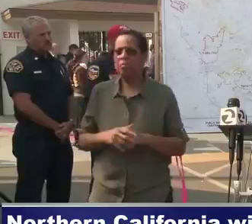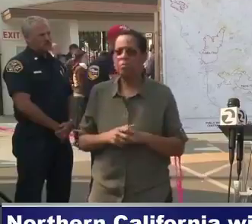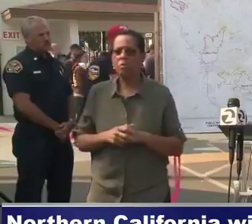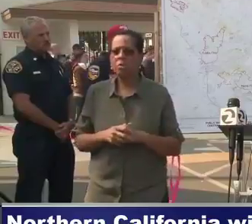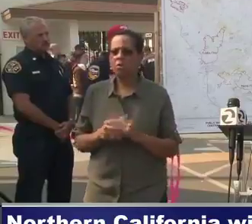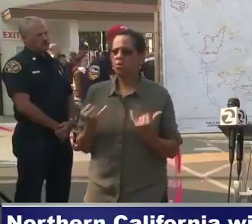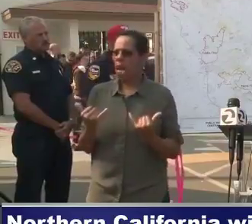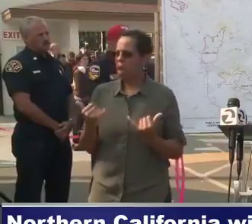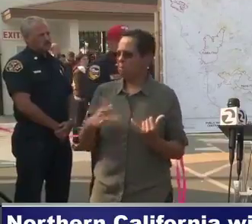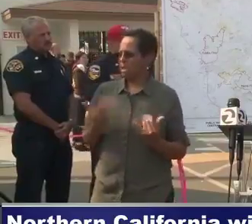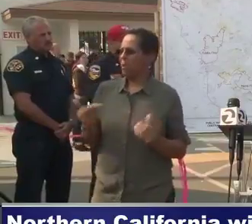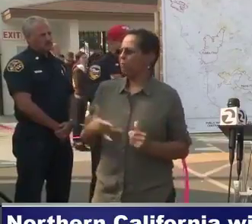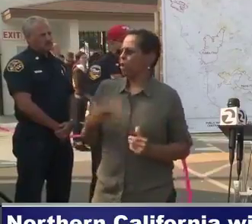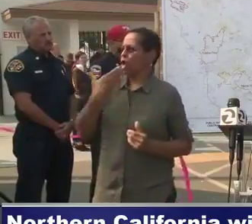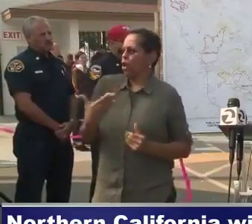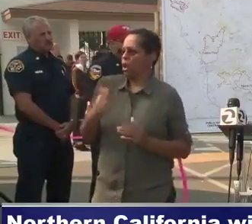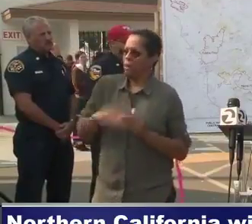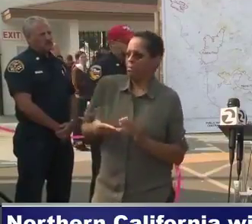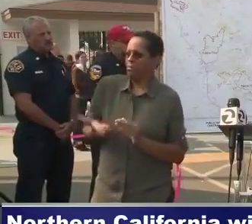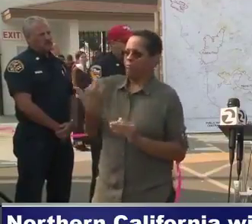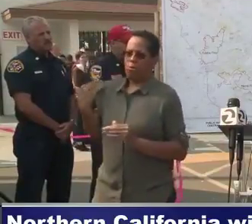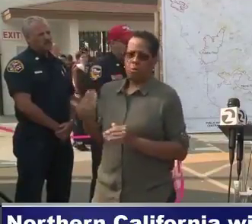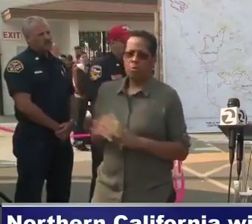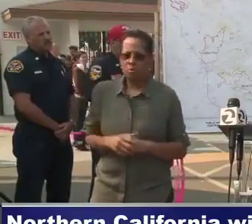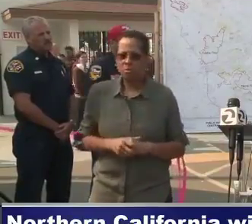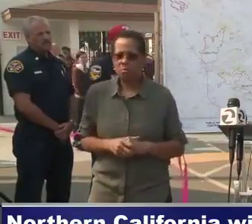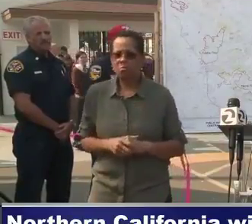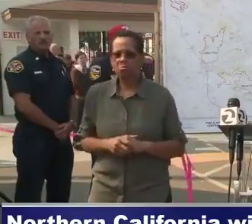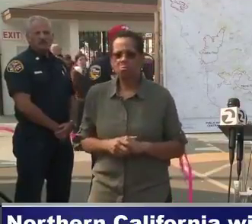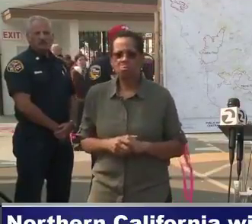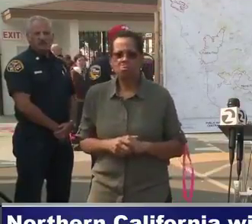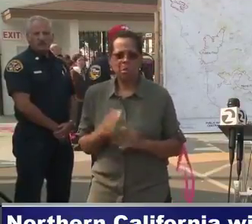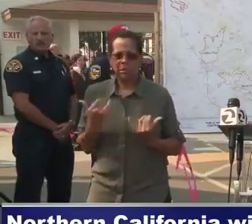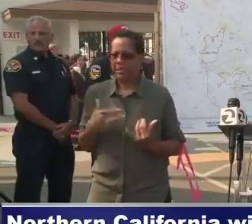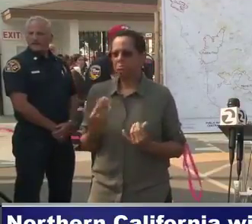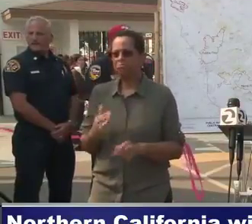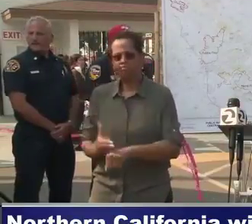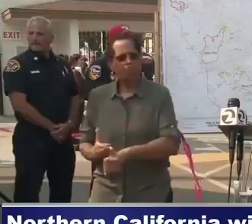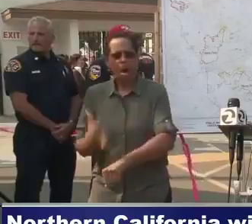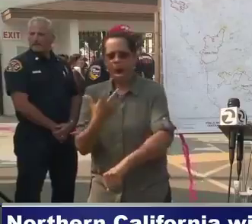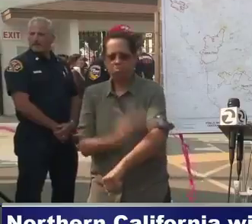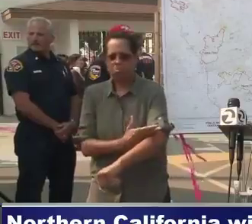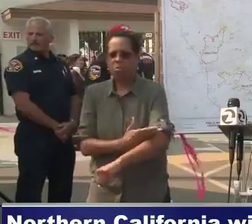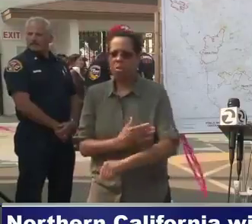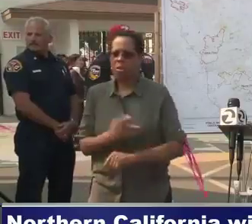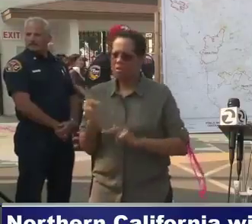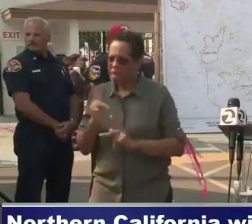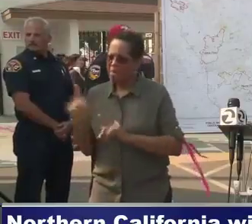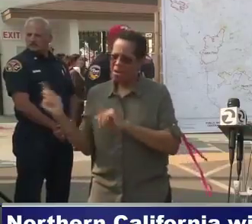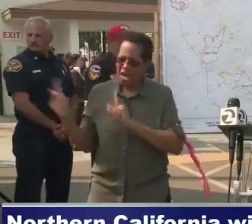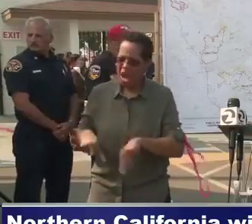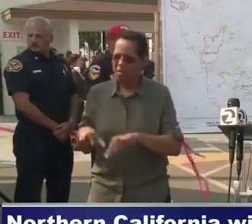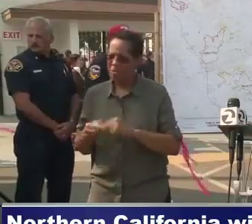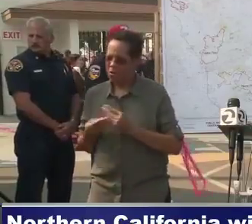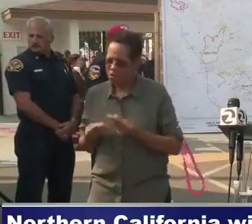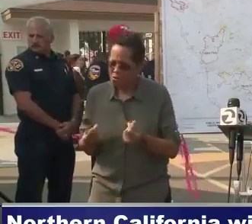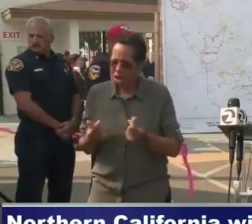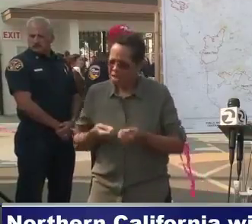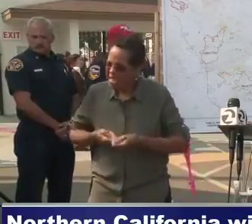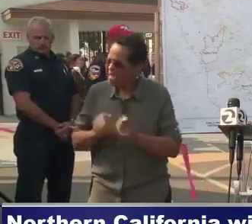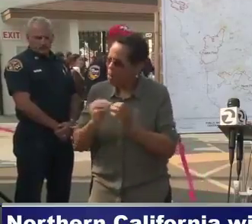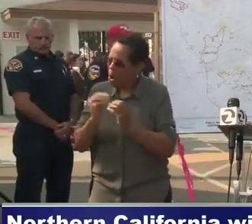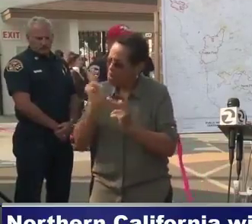progress today in hopes of, we told the guys, get the boots on the ground, do hard work today, so that way by this